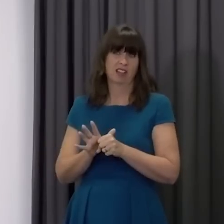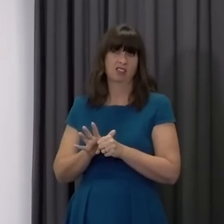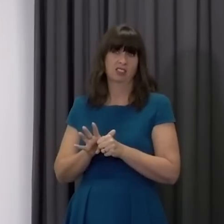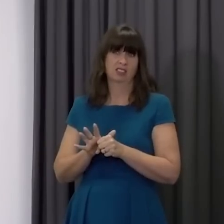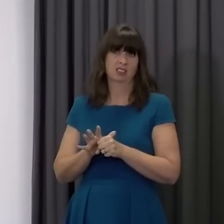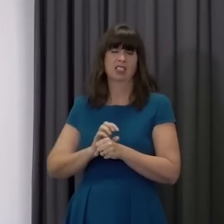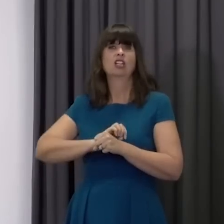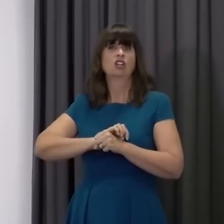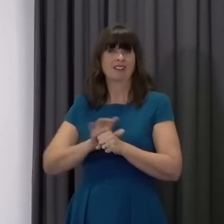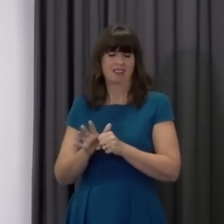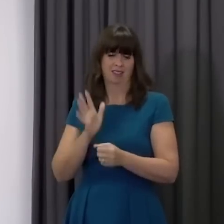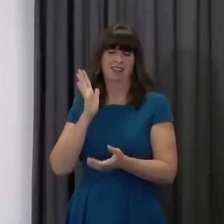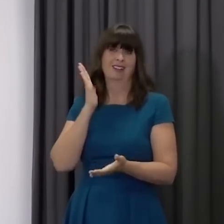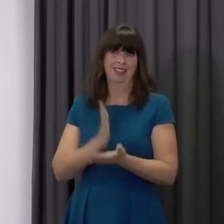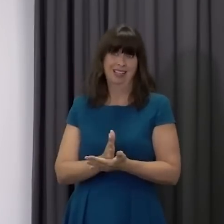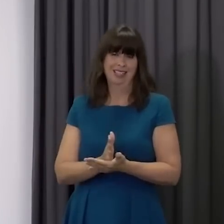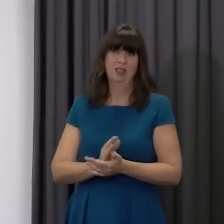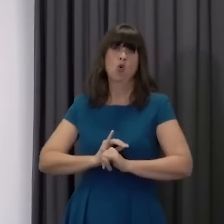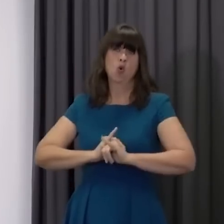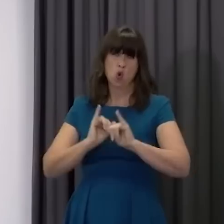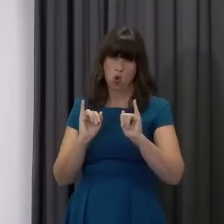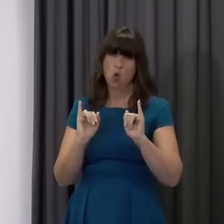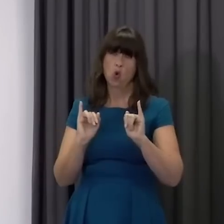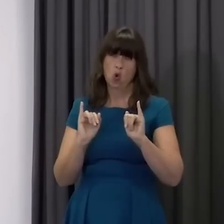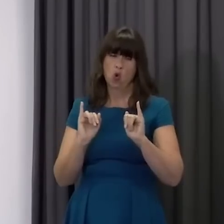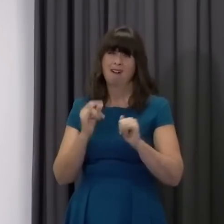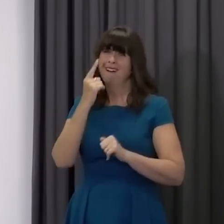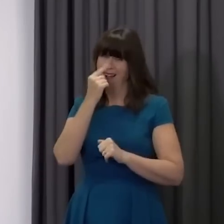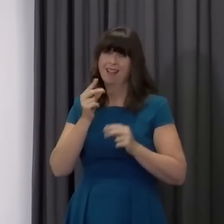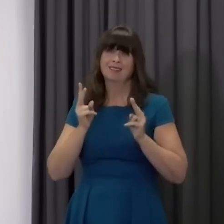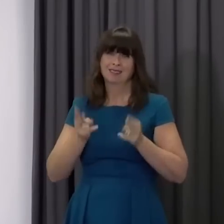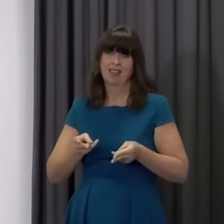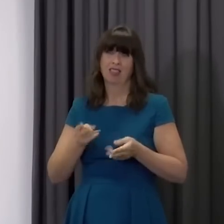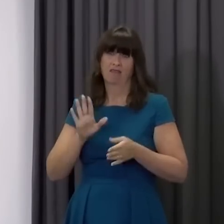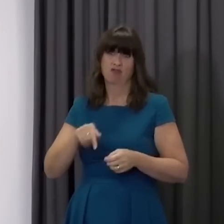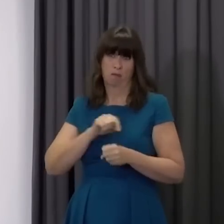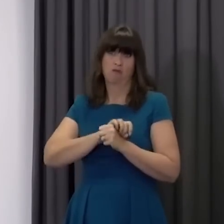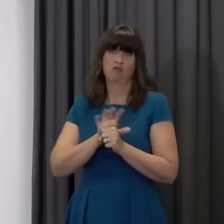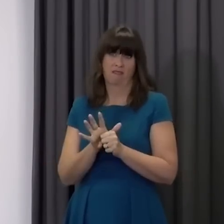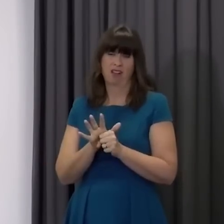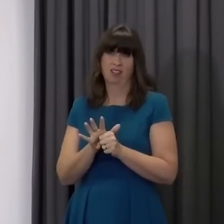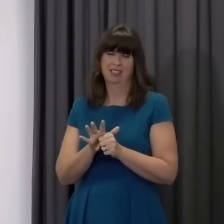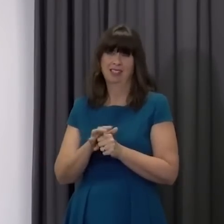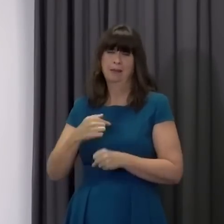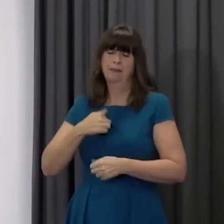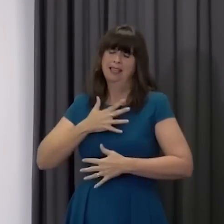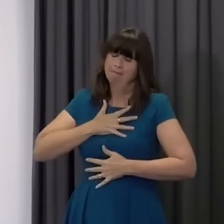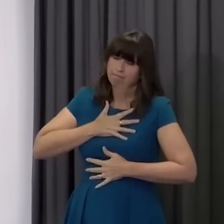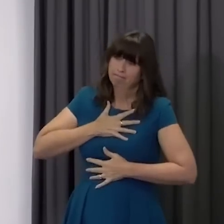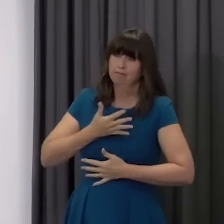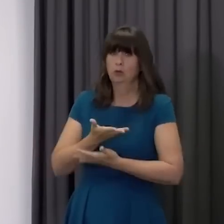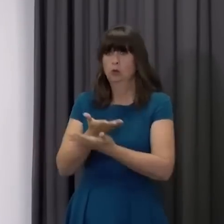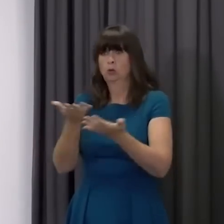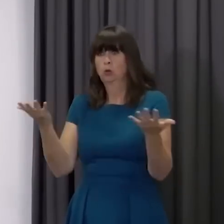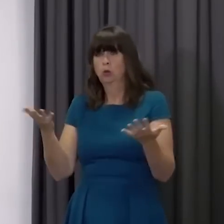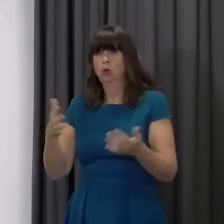coronavirus remains a deadly virus. And my thoughts, as ever, are with the families and the friends of